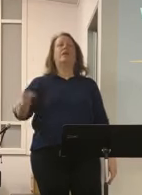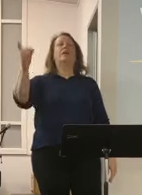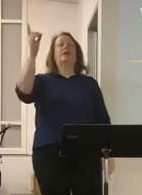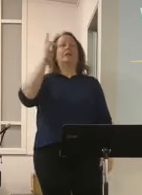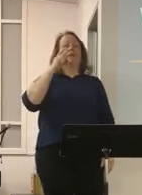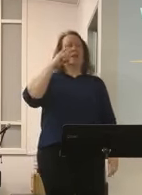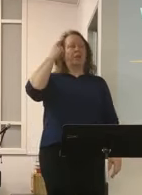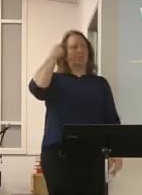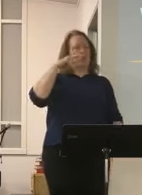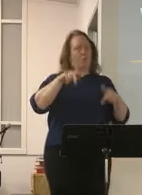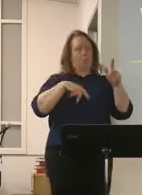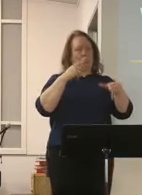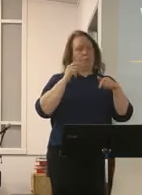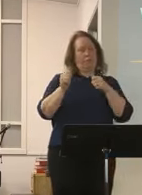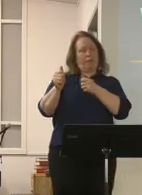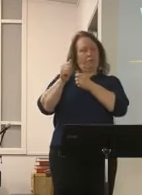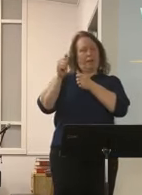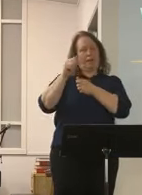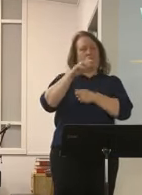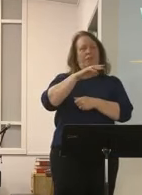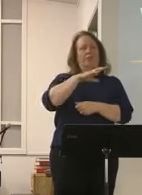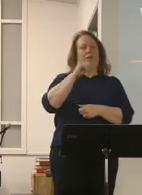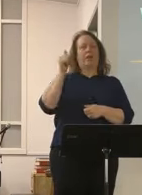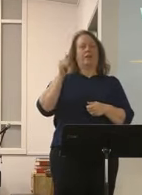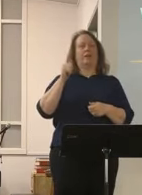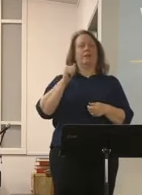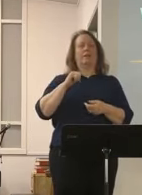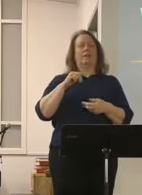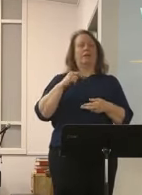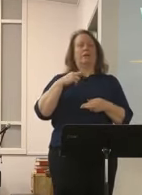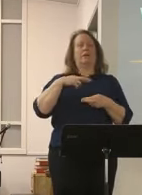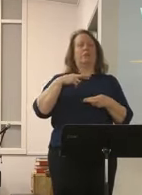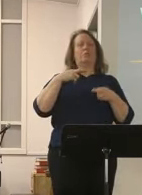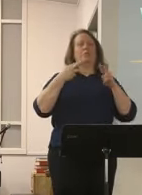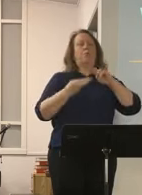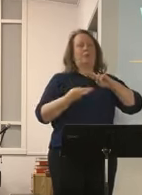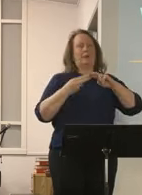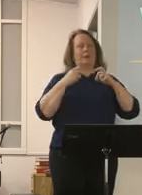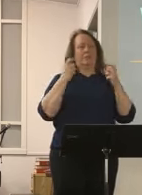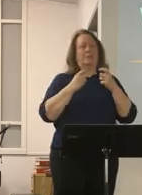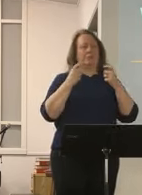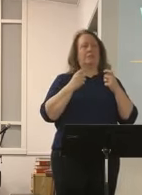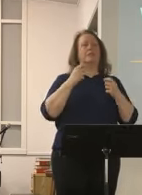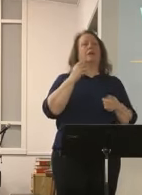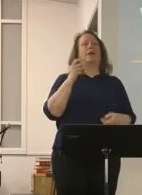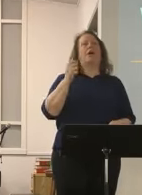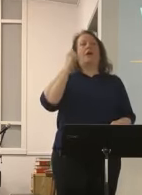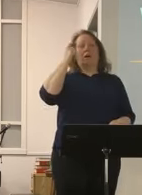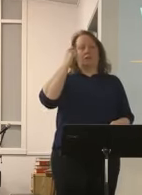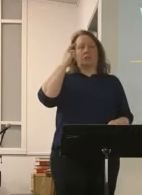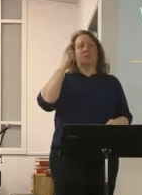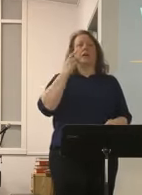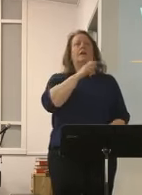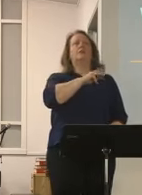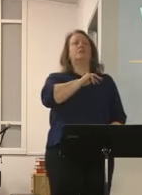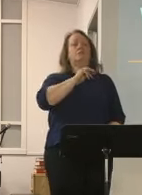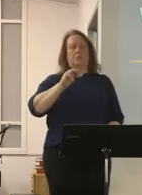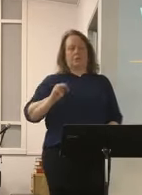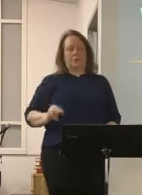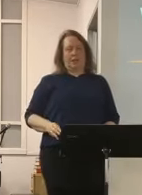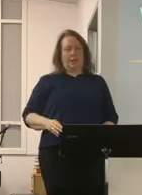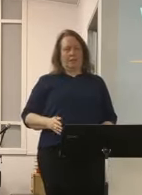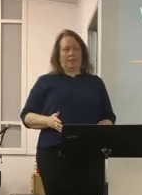him and repent of their sins and realize that he is the Messiah. But people are seeing